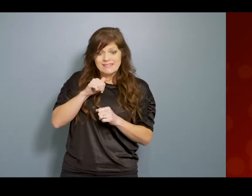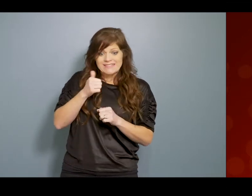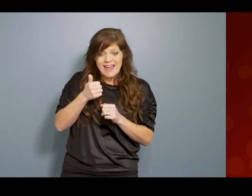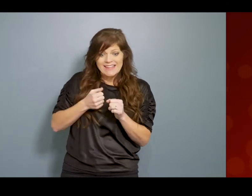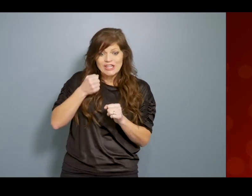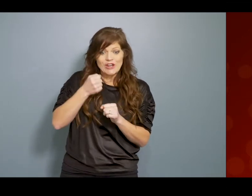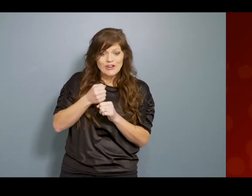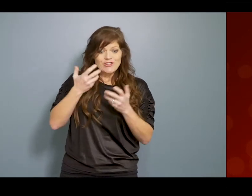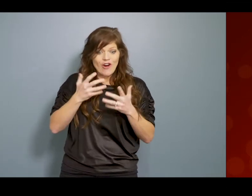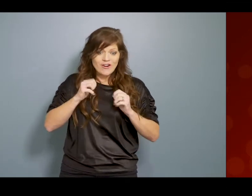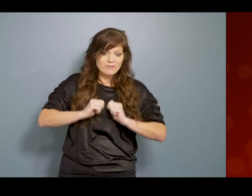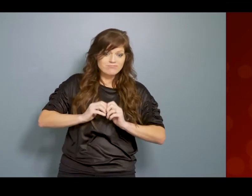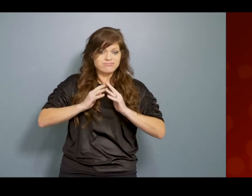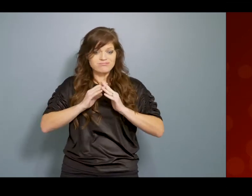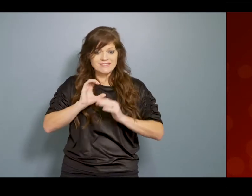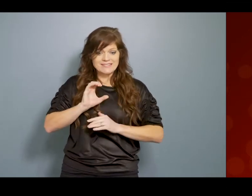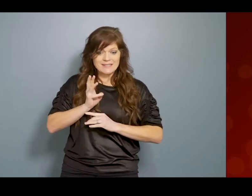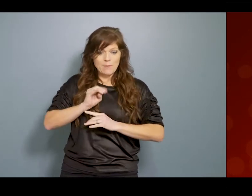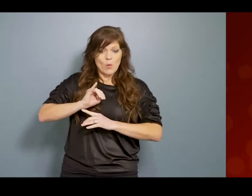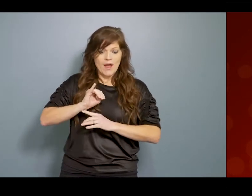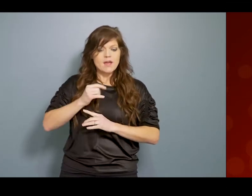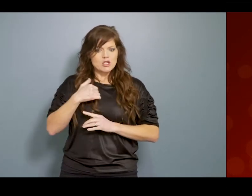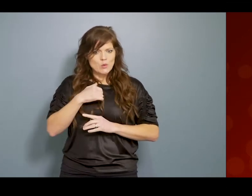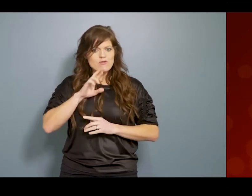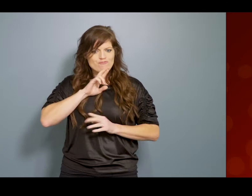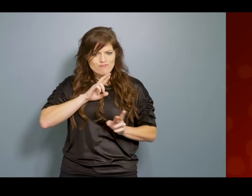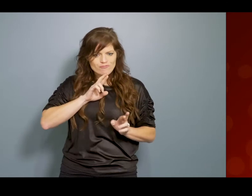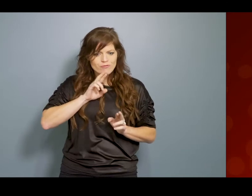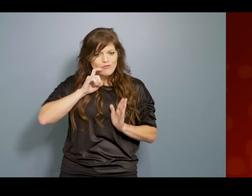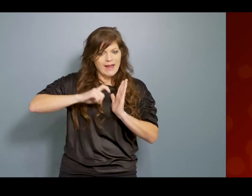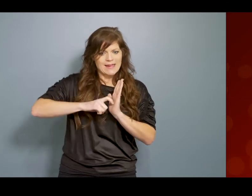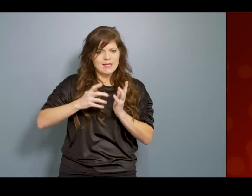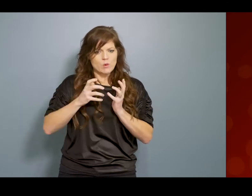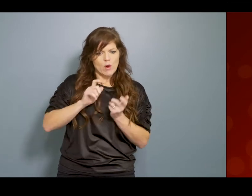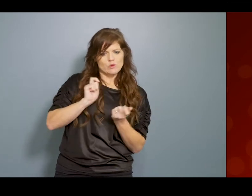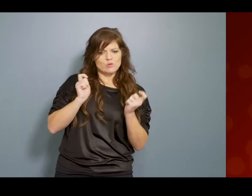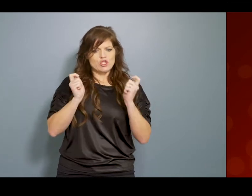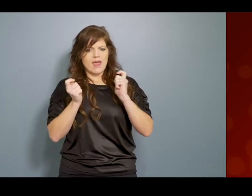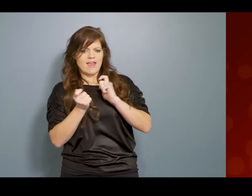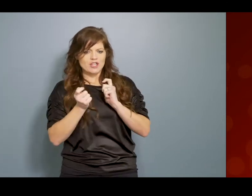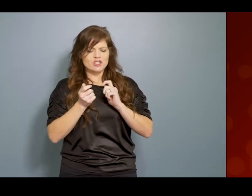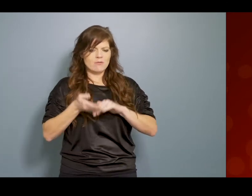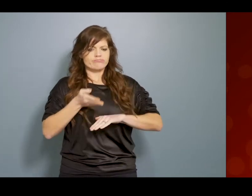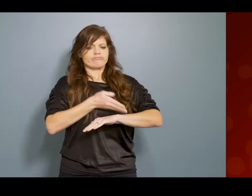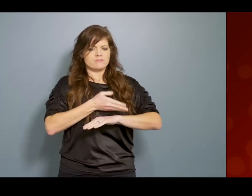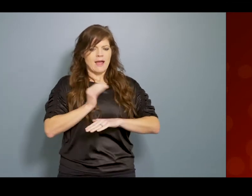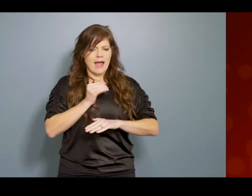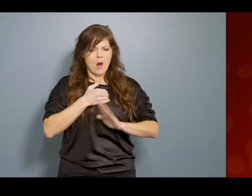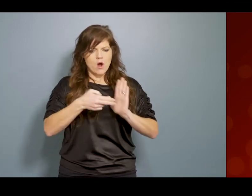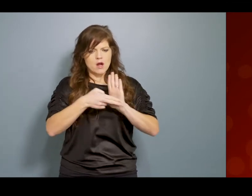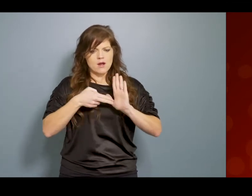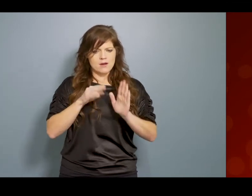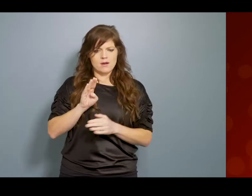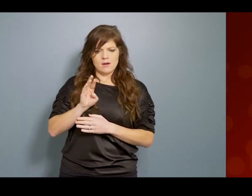to refresh everything. And we certainly would draw upon what we've heard here from both President Glandon and Denise,